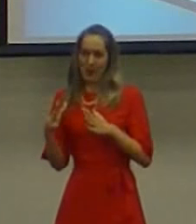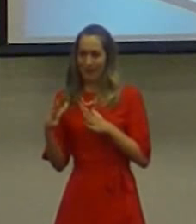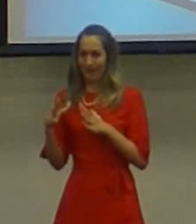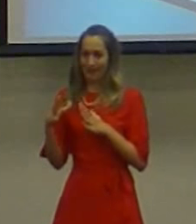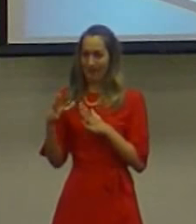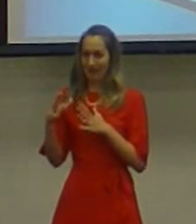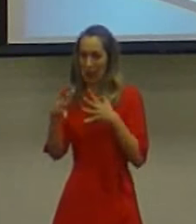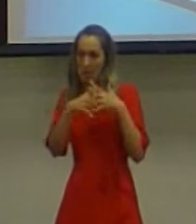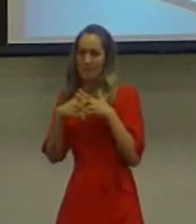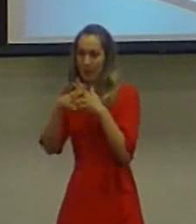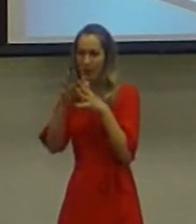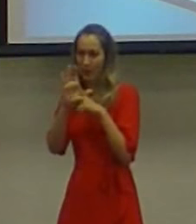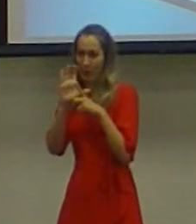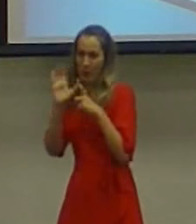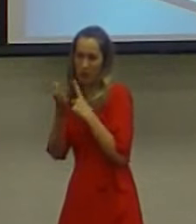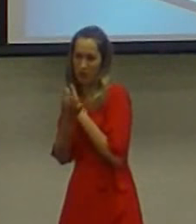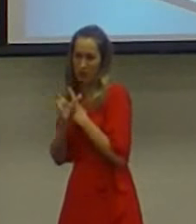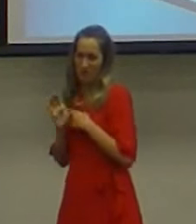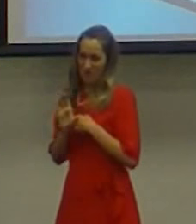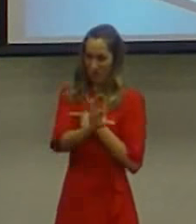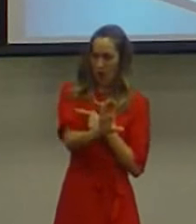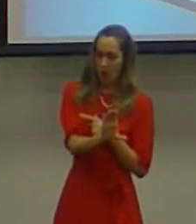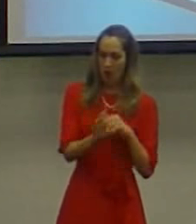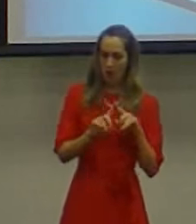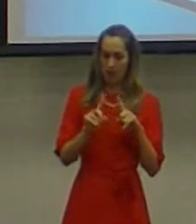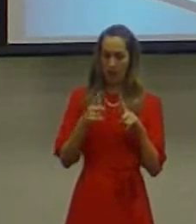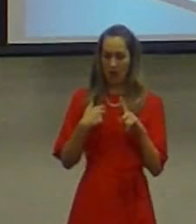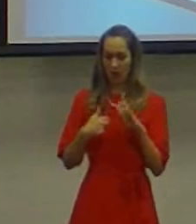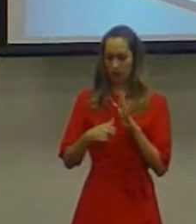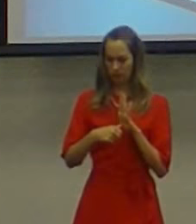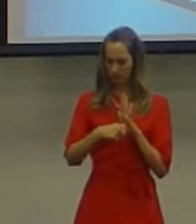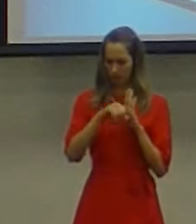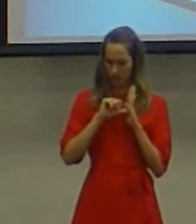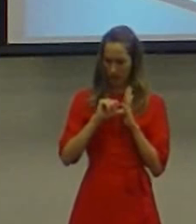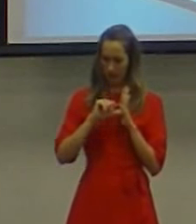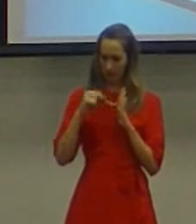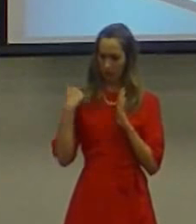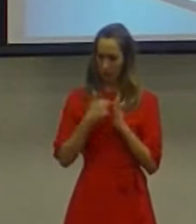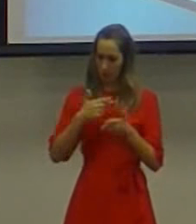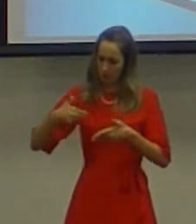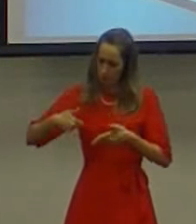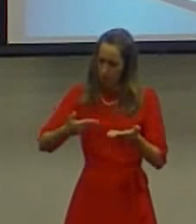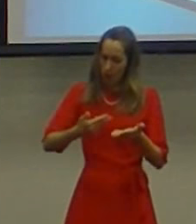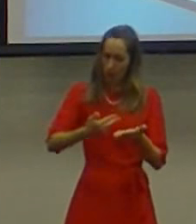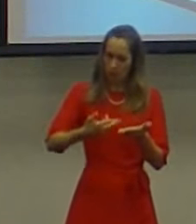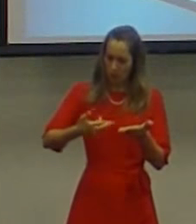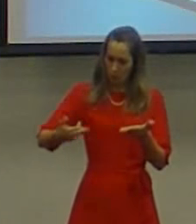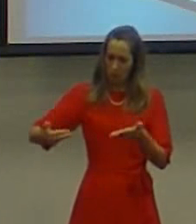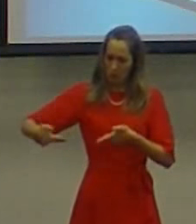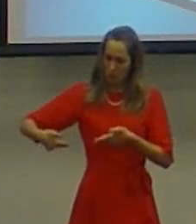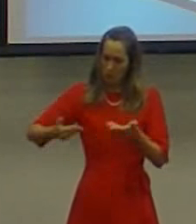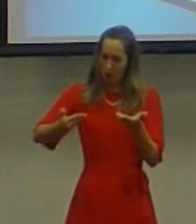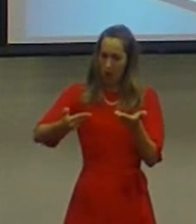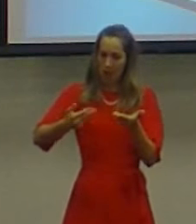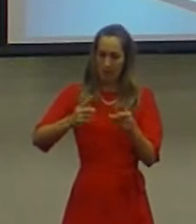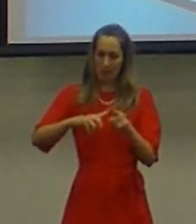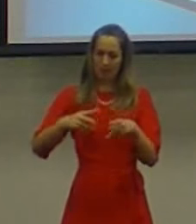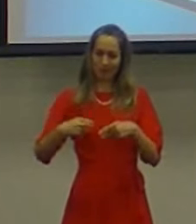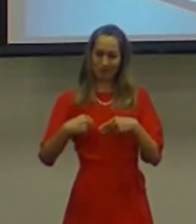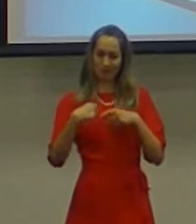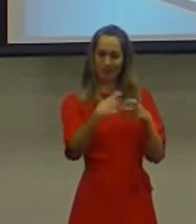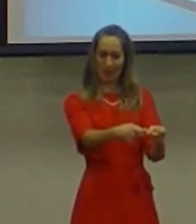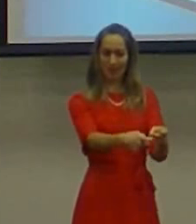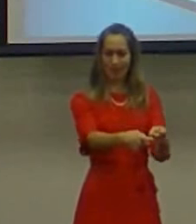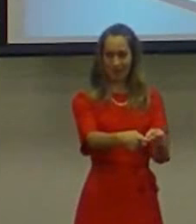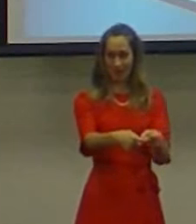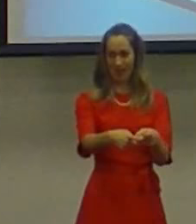one thing I was really impressed by is, even though we brought the resources, we didn't manage it. Once we got there, we basically told the male